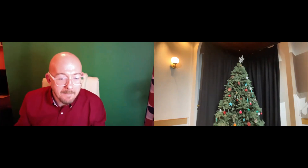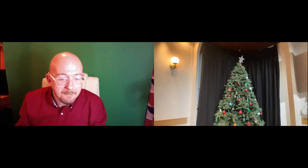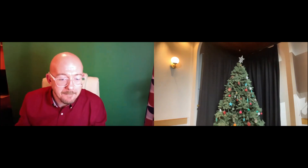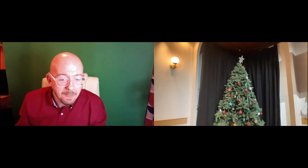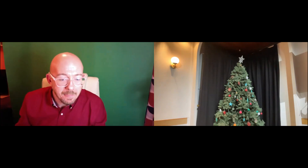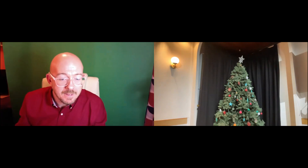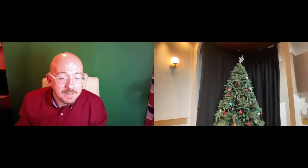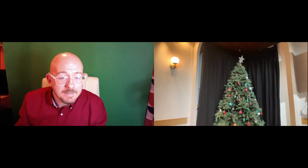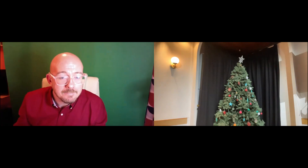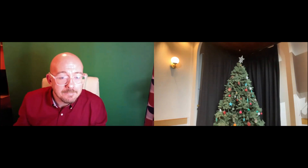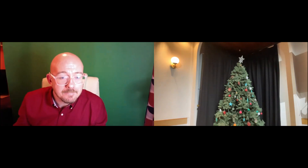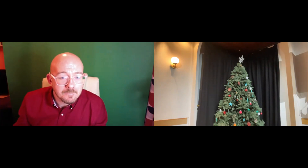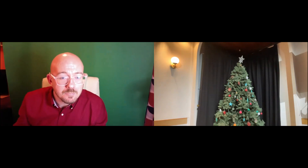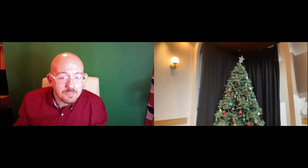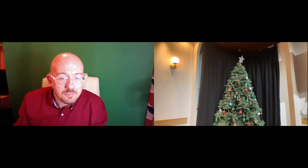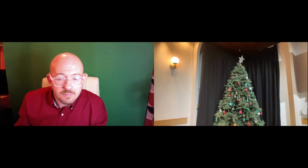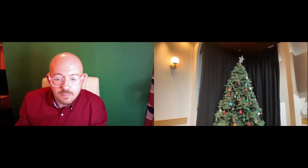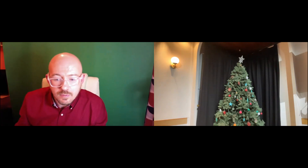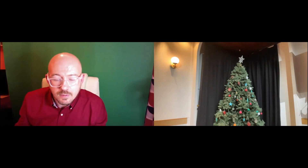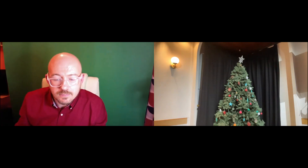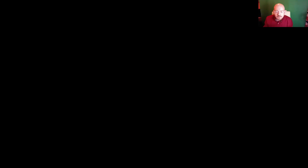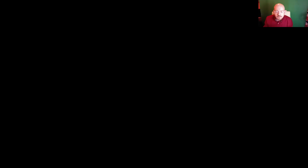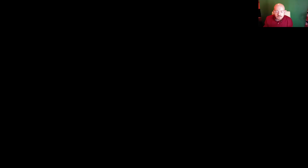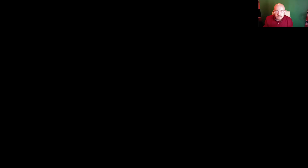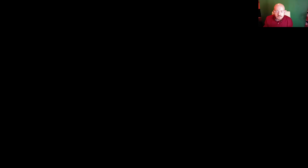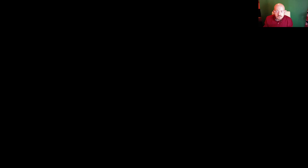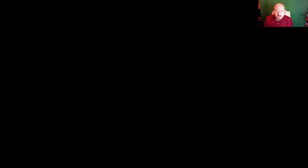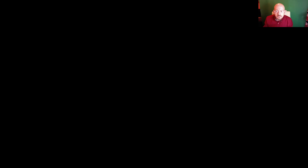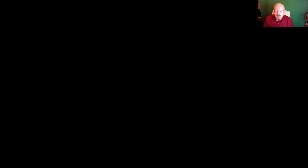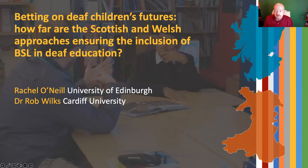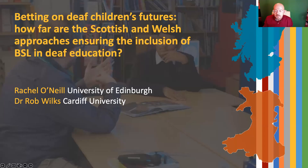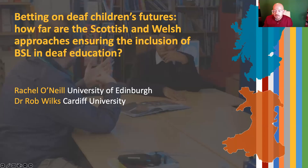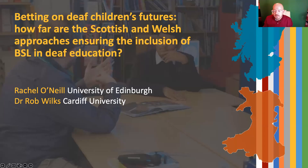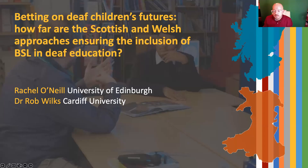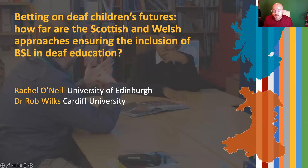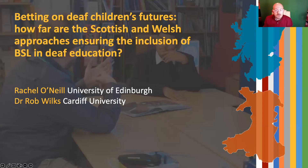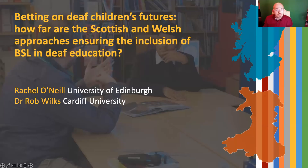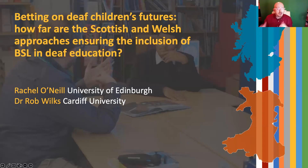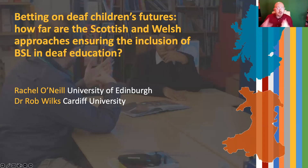Thank you, everybody. I'm just going to share my screen.